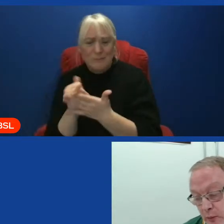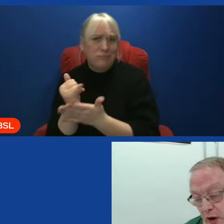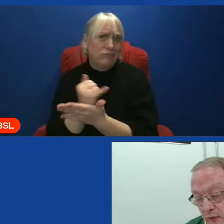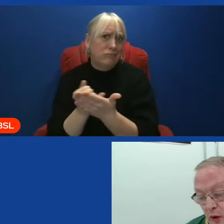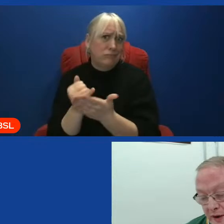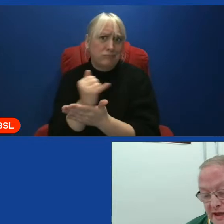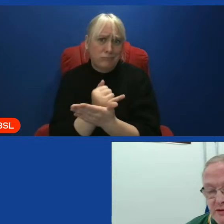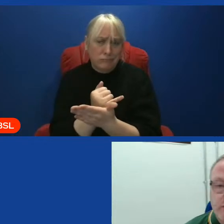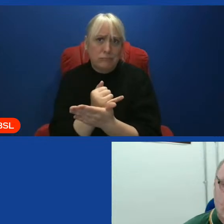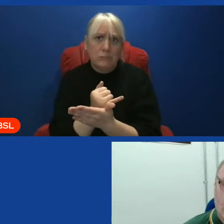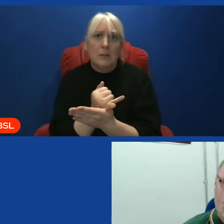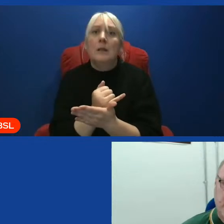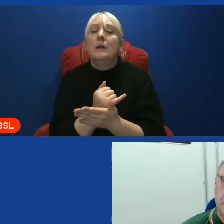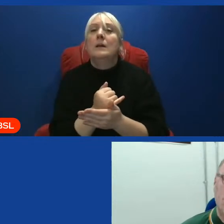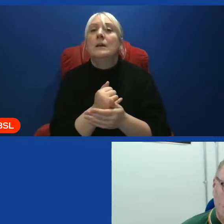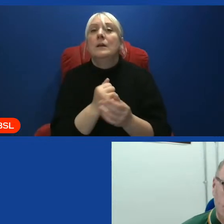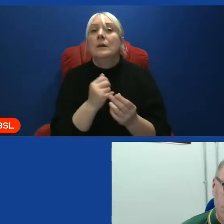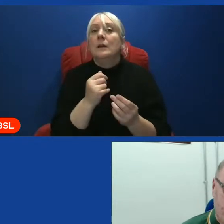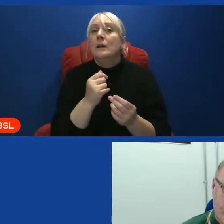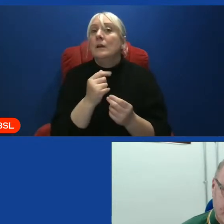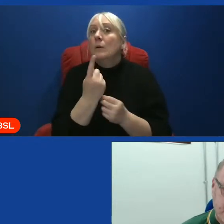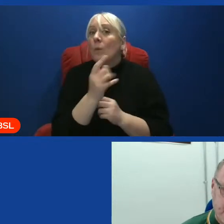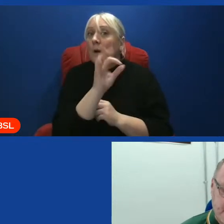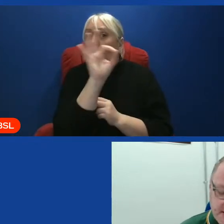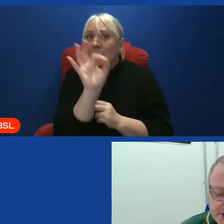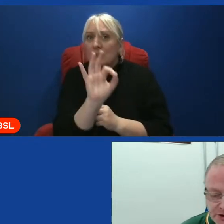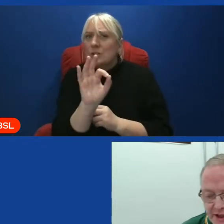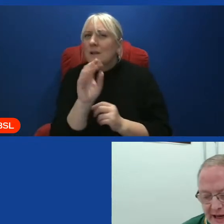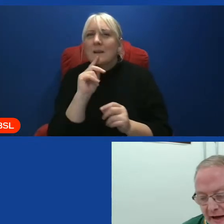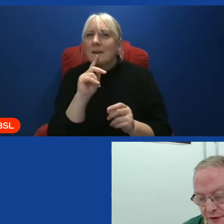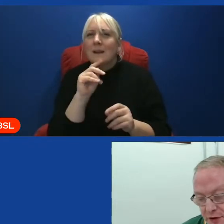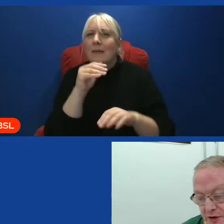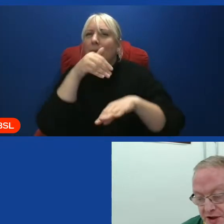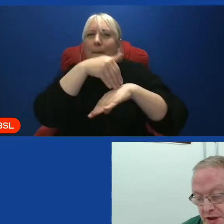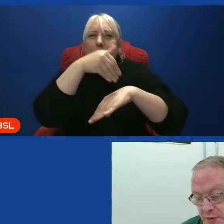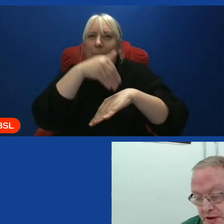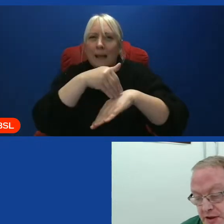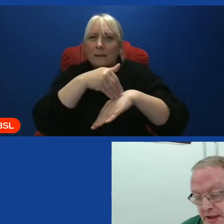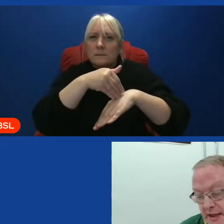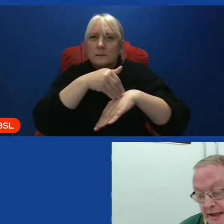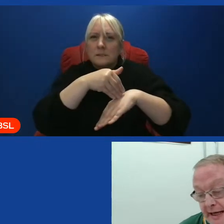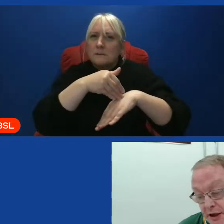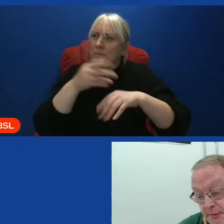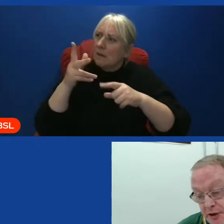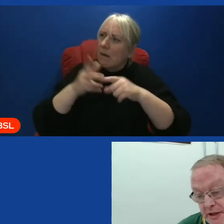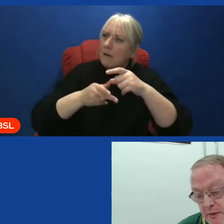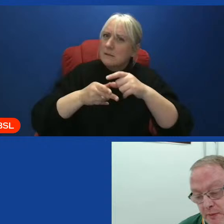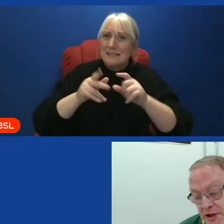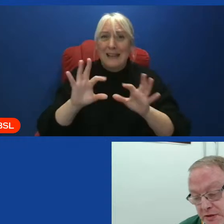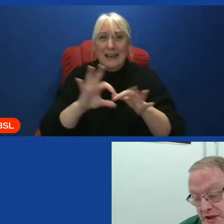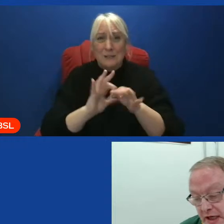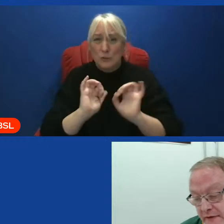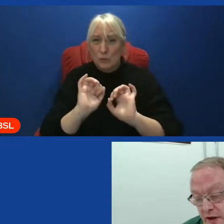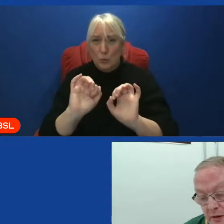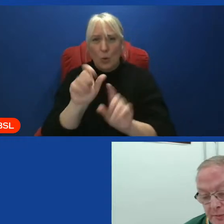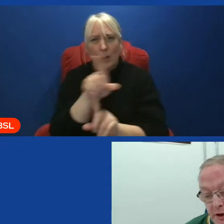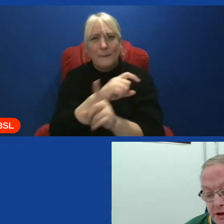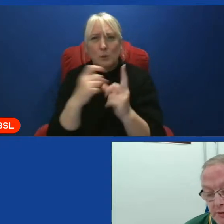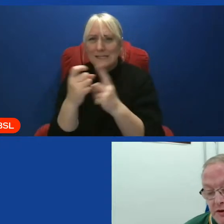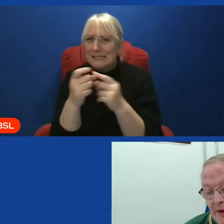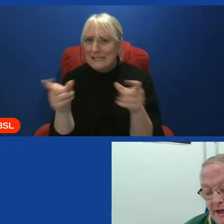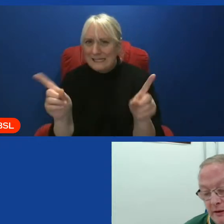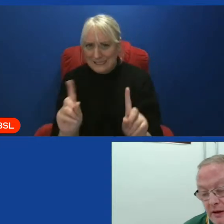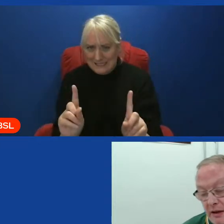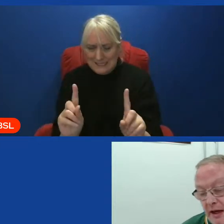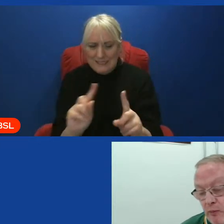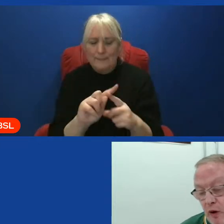really in one. One is, what sort of impact is these cuts going to have on your constituents in the community which you serve? But